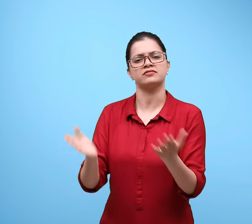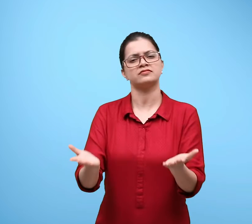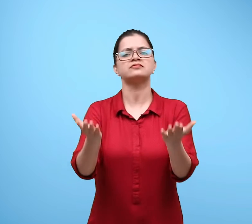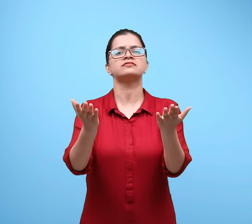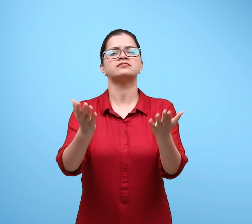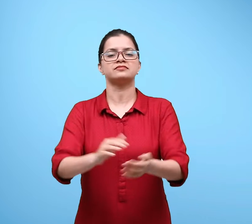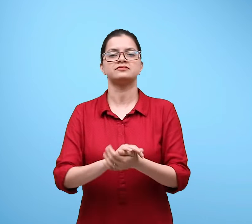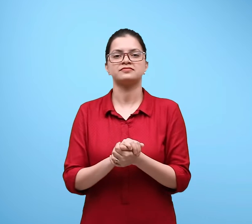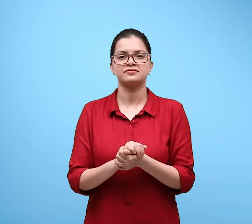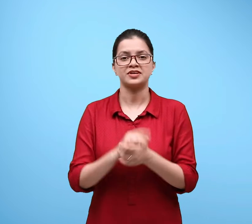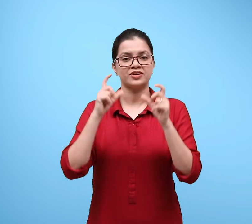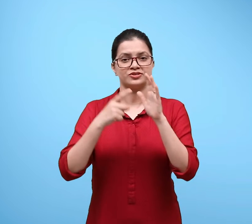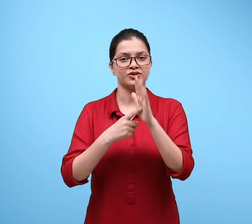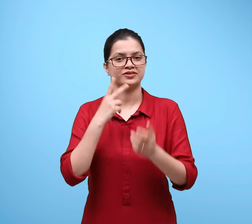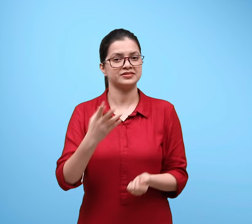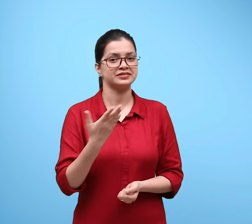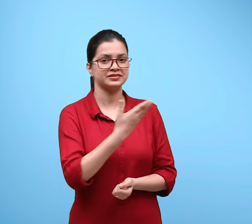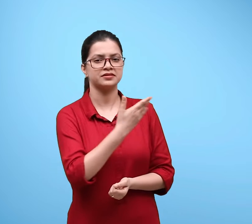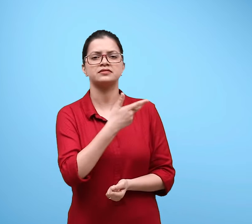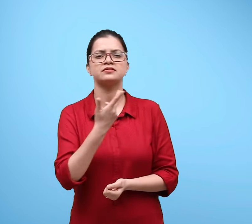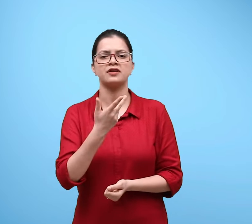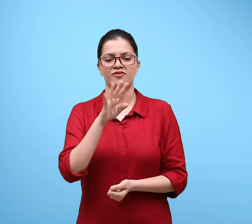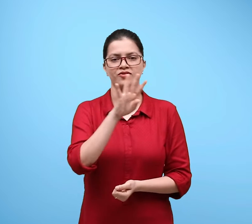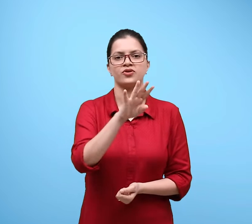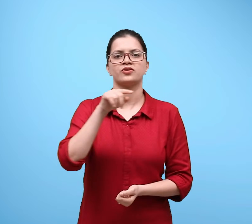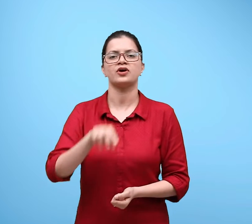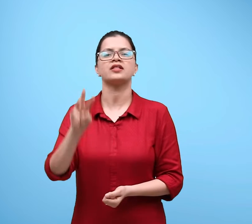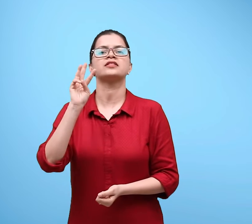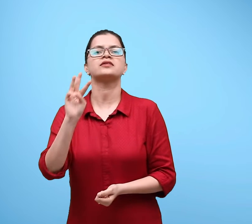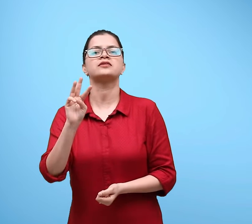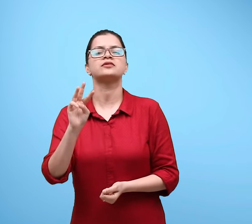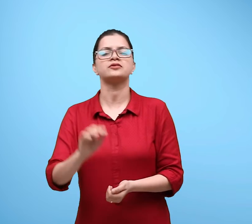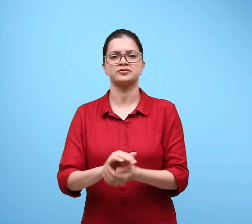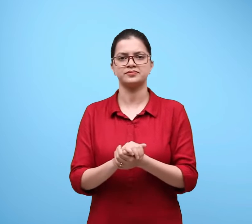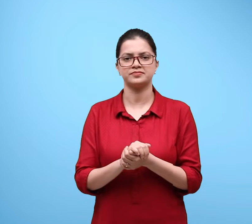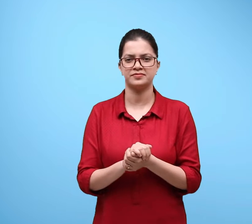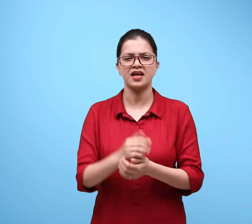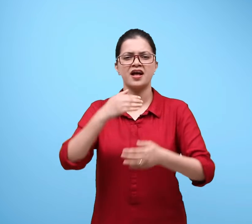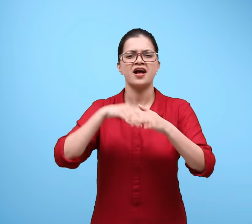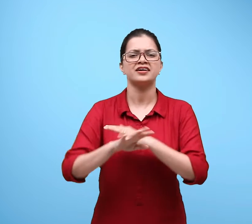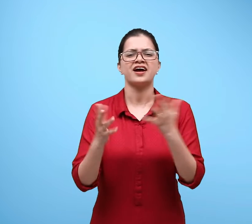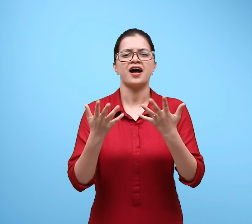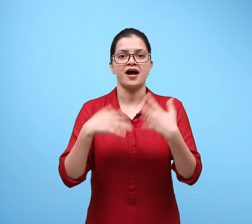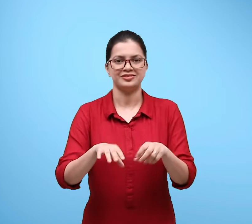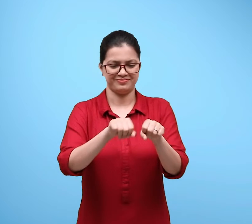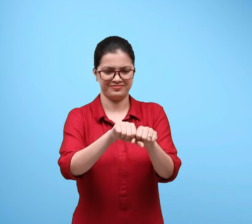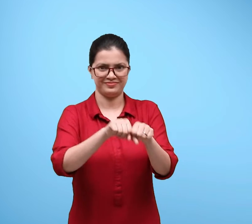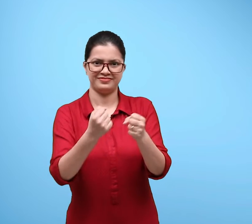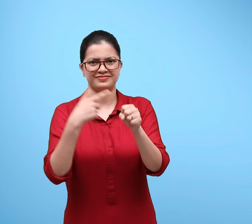Figure 4.3 shows cutting pieces of materials